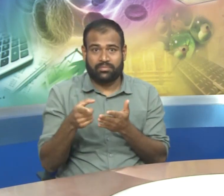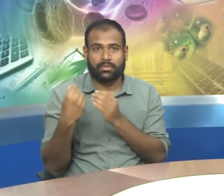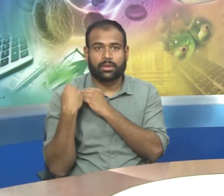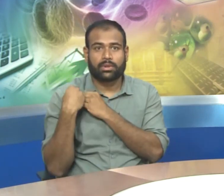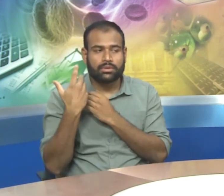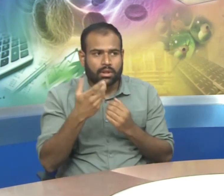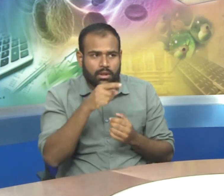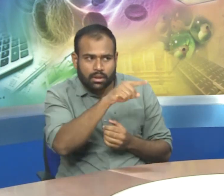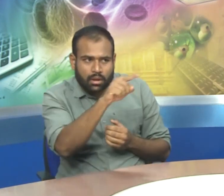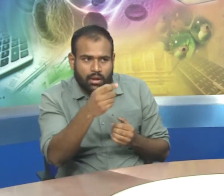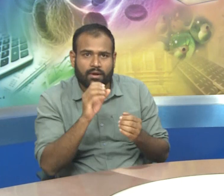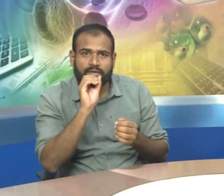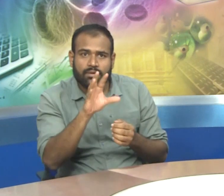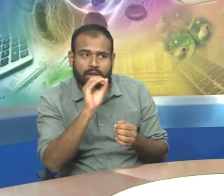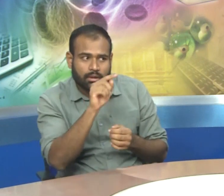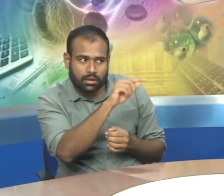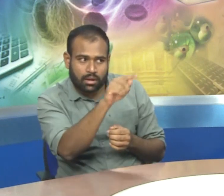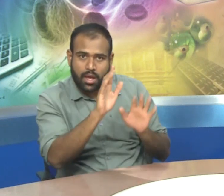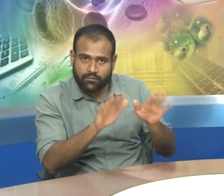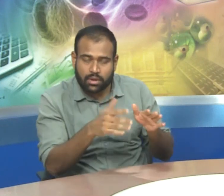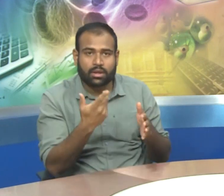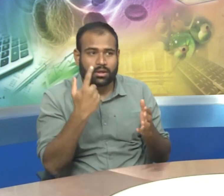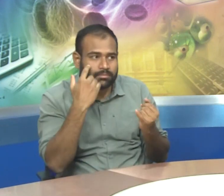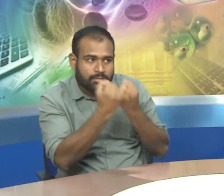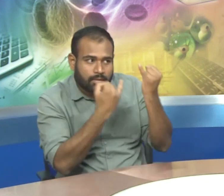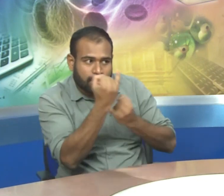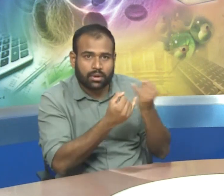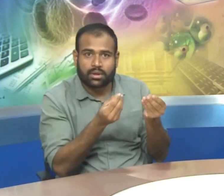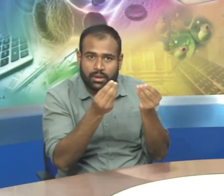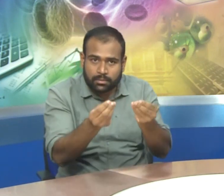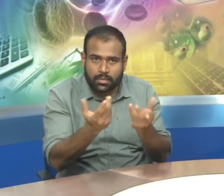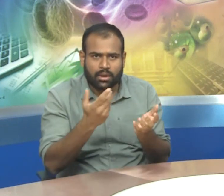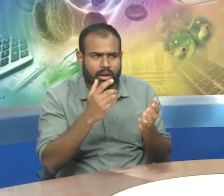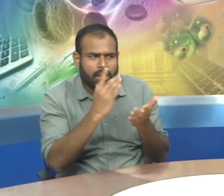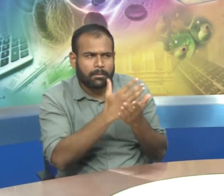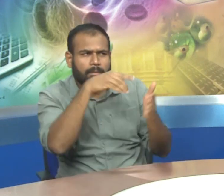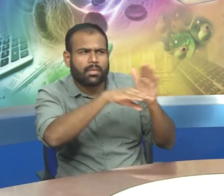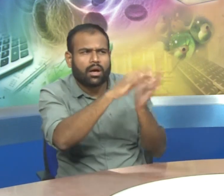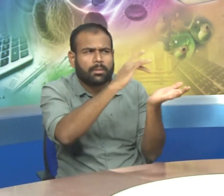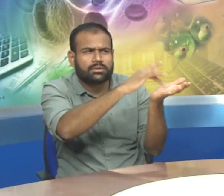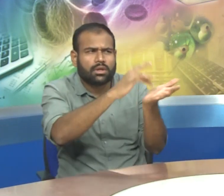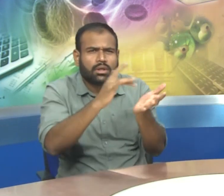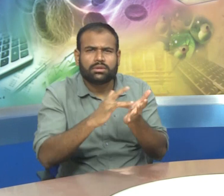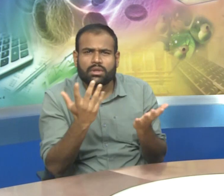its tools, assistance in searching and locating documents, and ready reference.